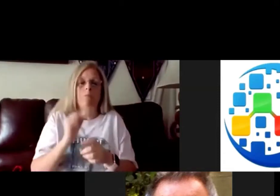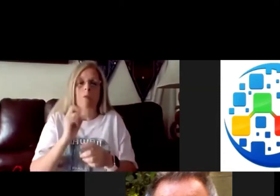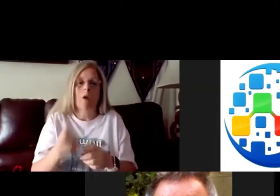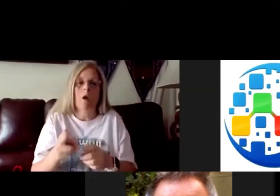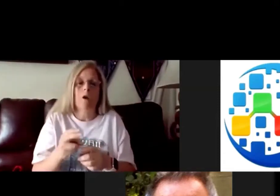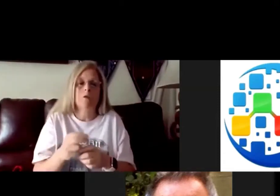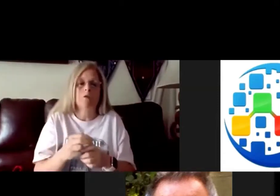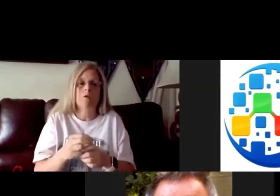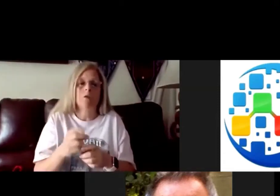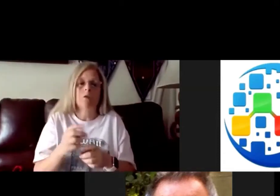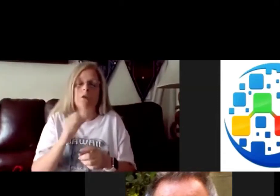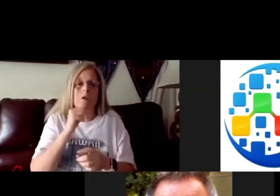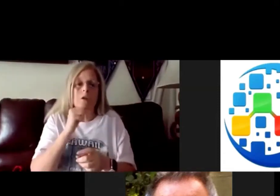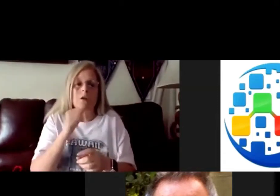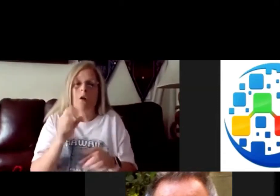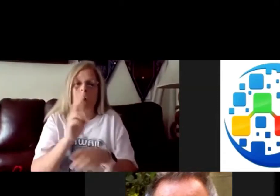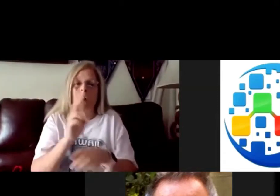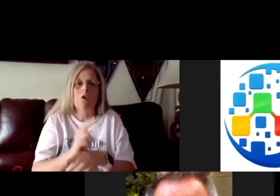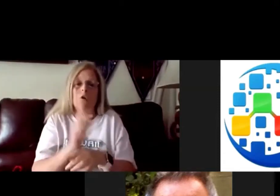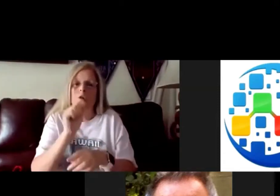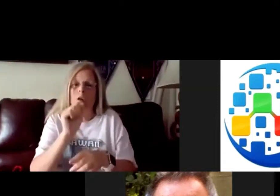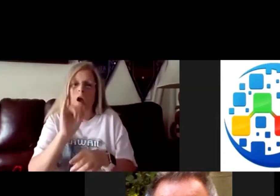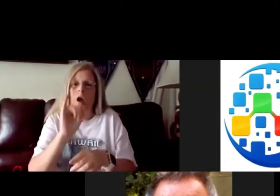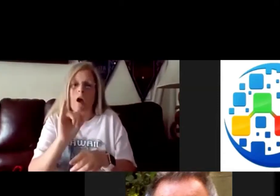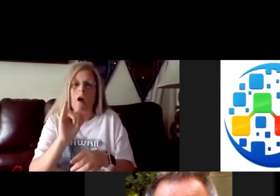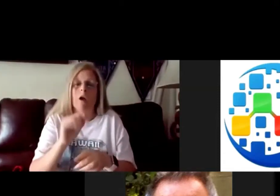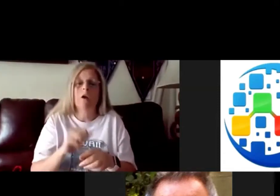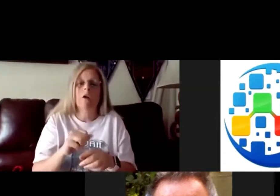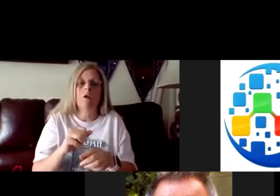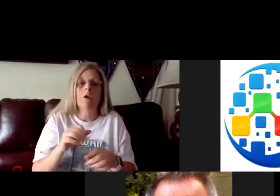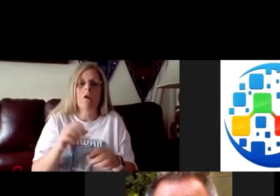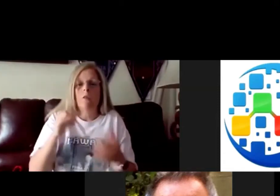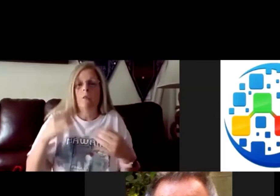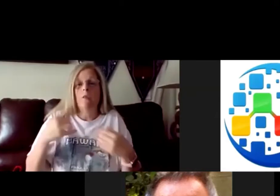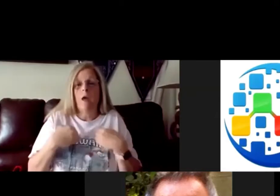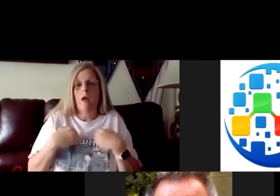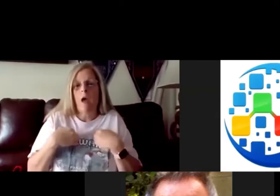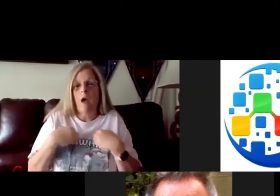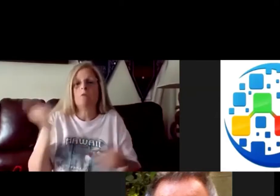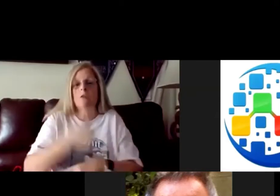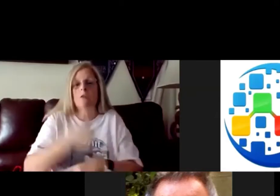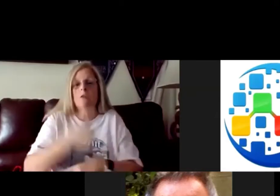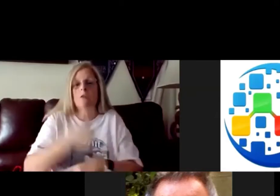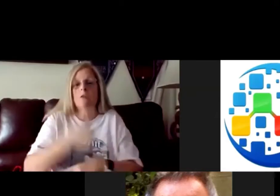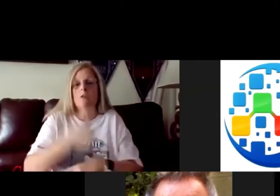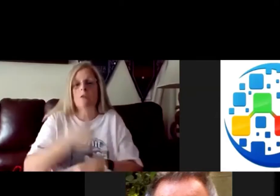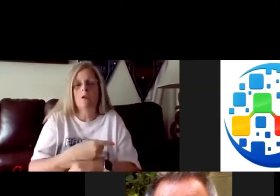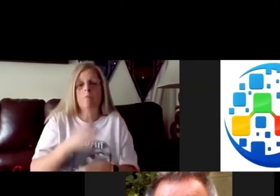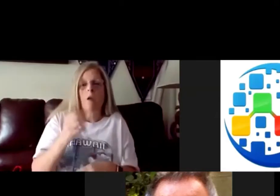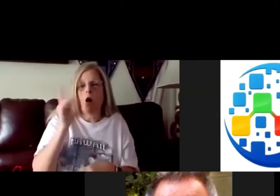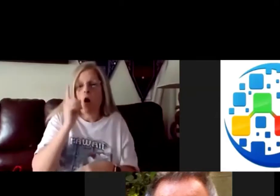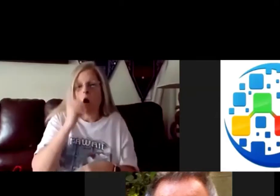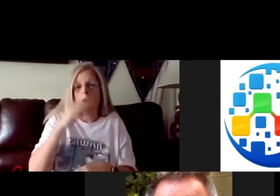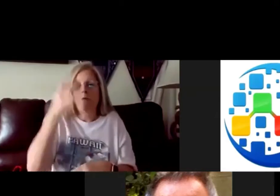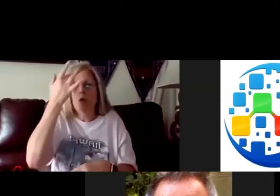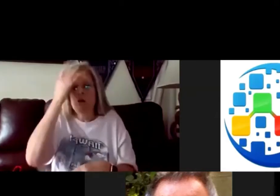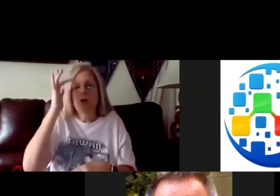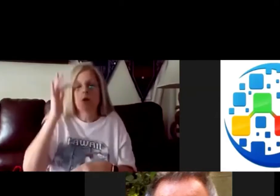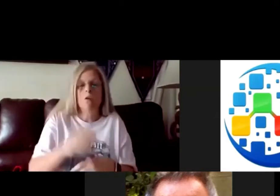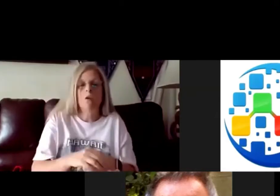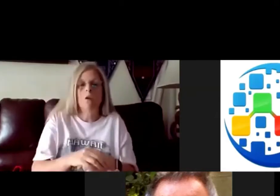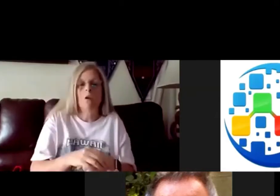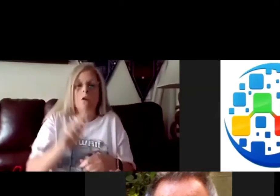not use the artificial intelligence they have today. And again, artificial intelligence is really a big key behind